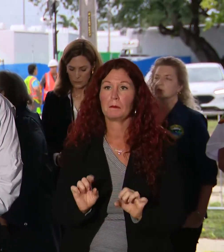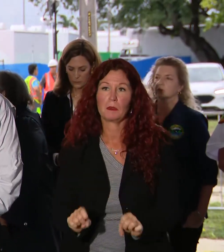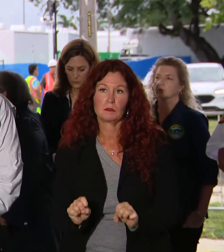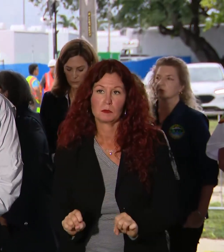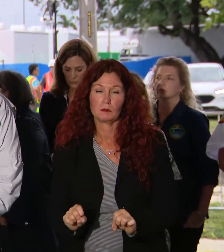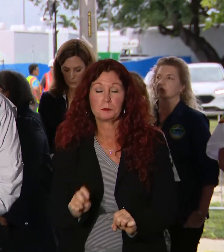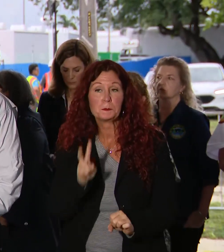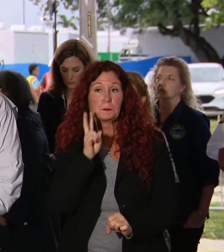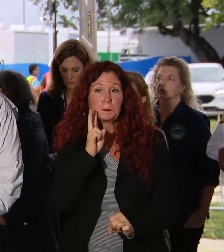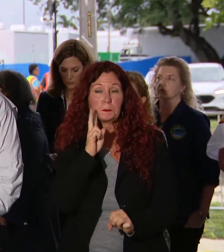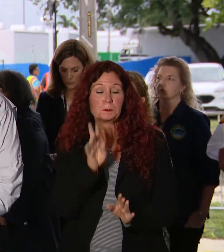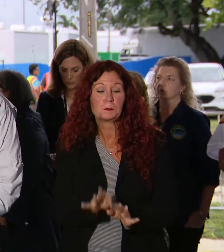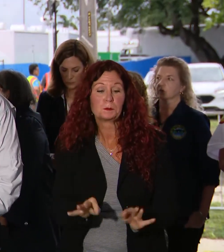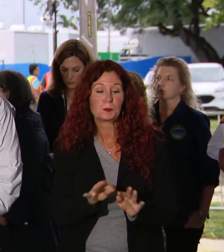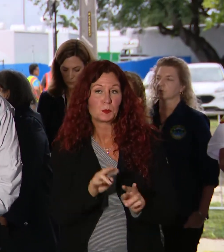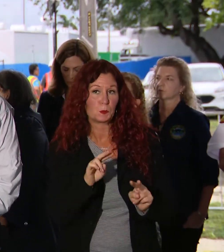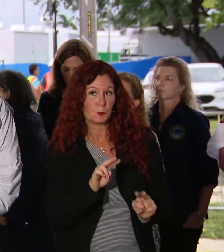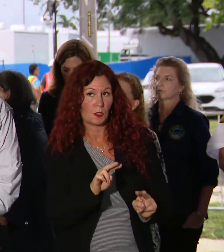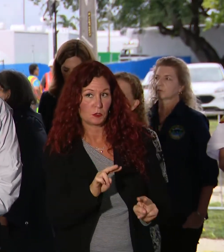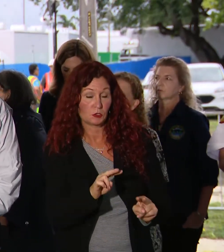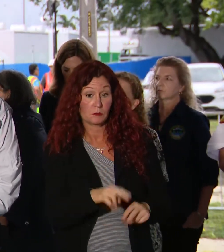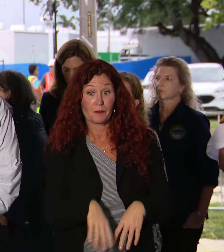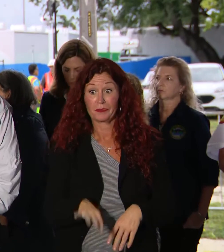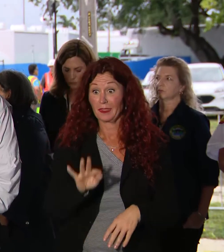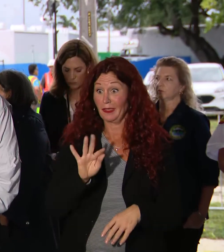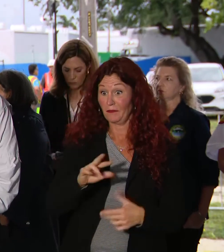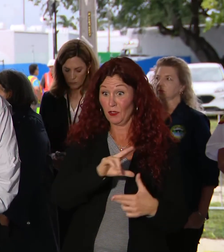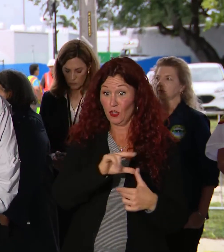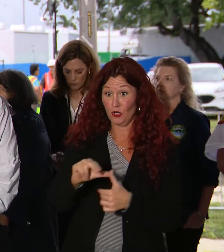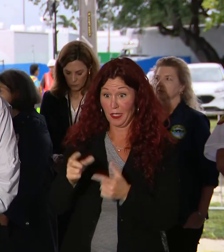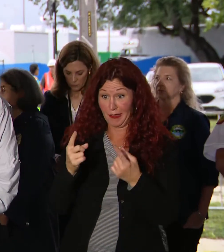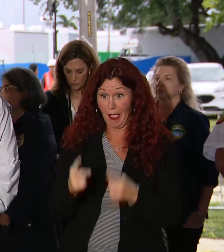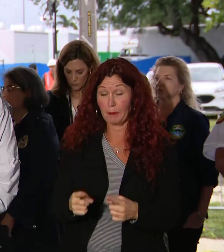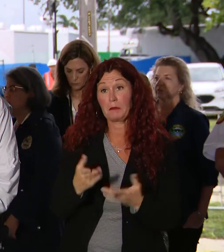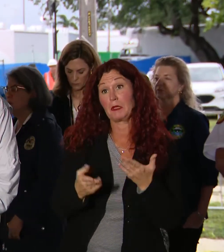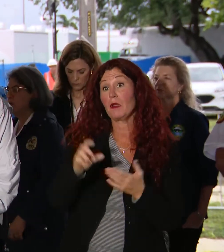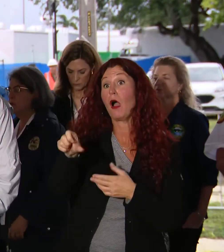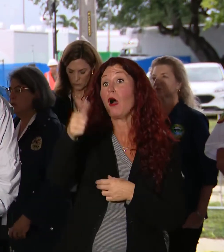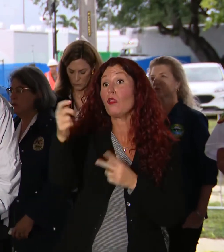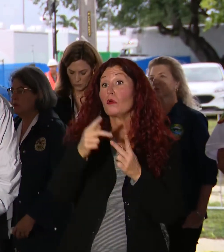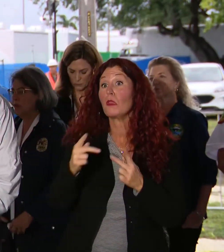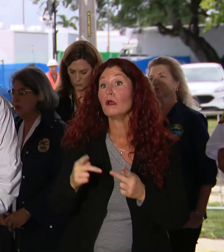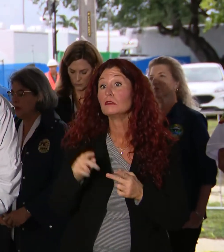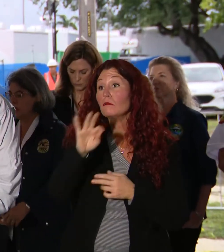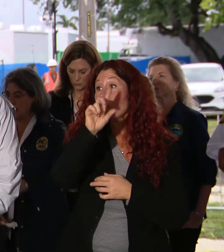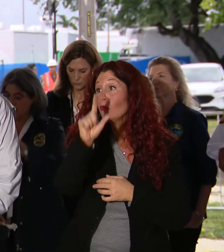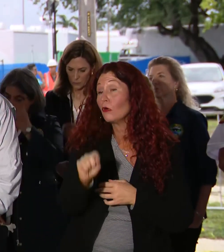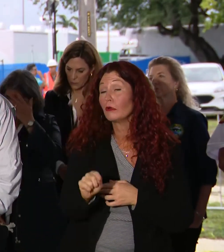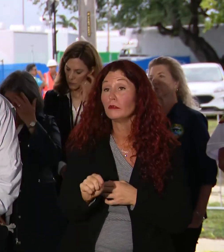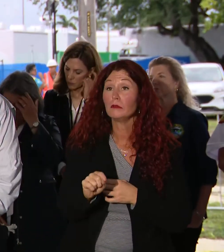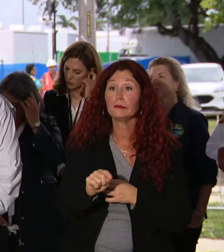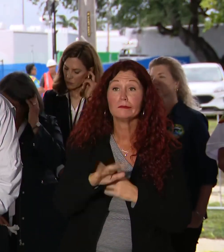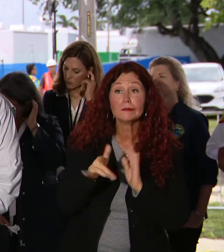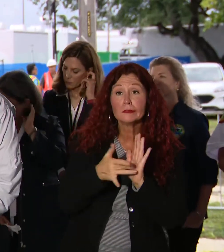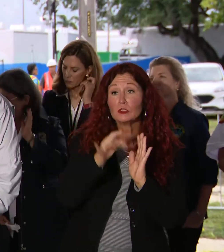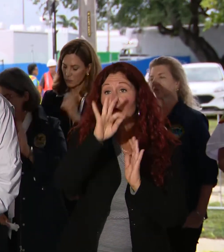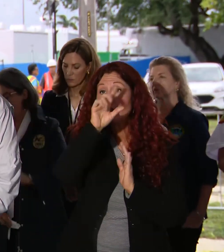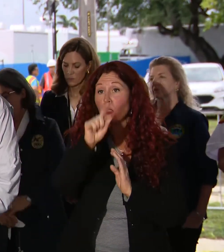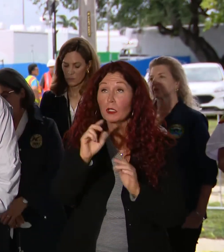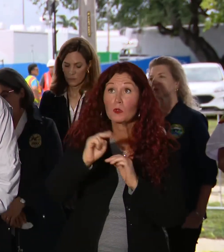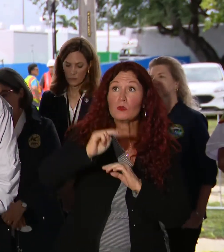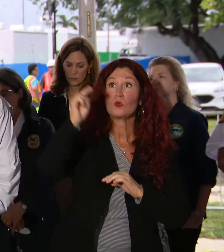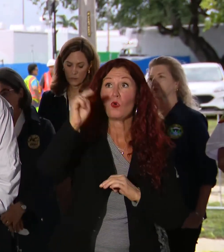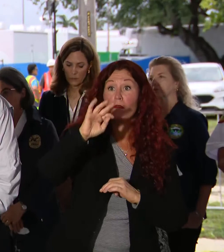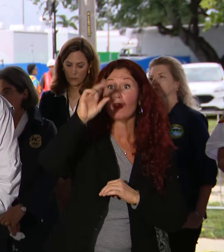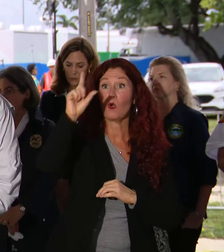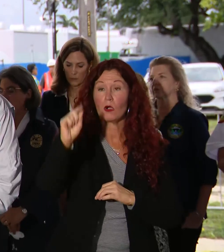Surfside response. If I should have to leave, I will be leaving my Deputy Director for the Florida Division of Emergency Management, my